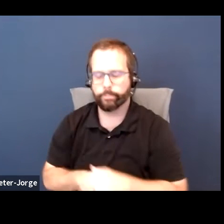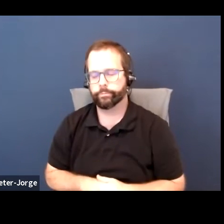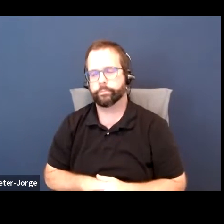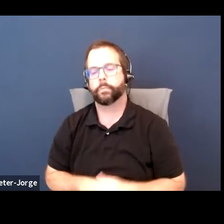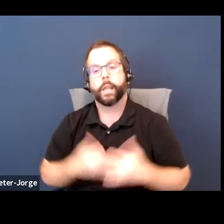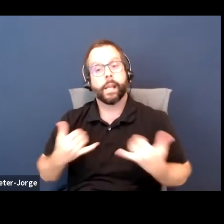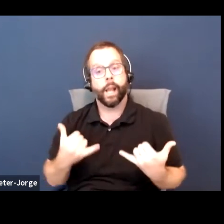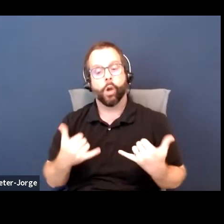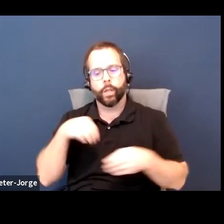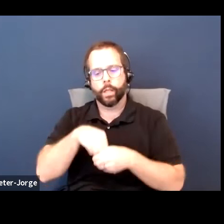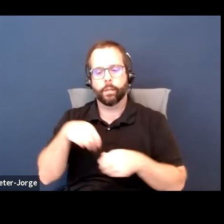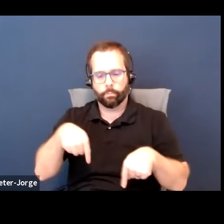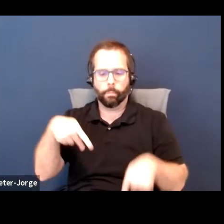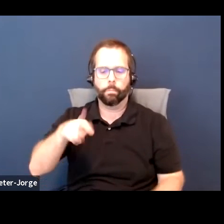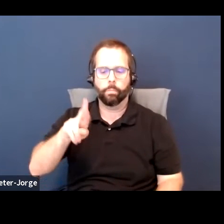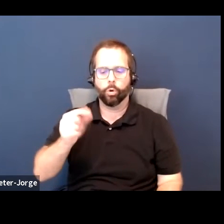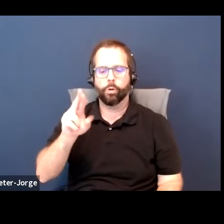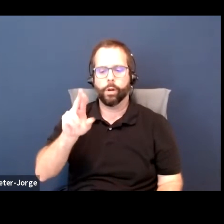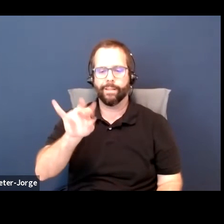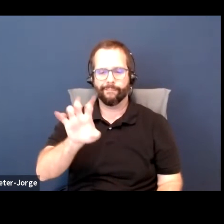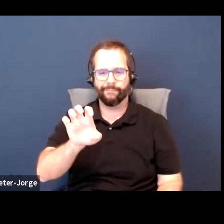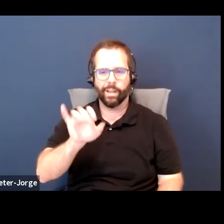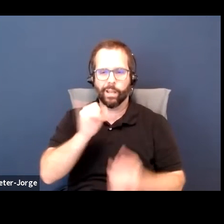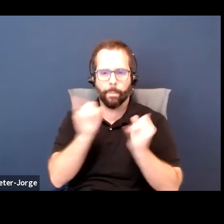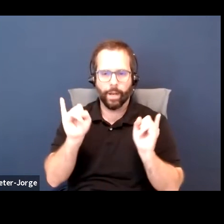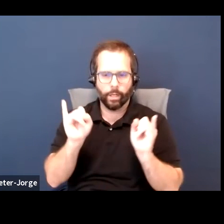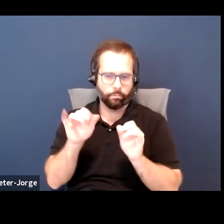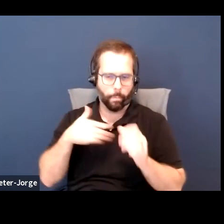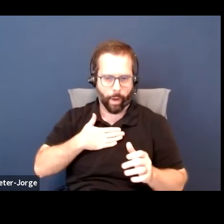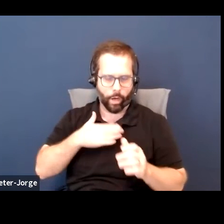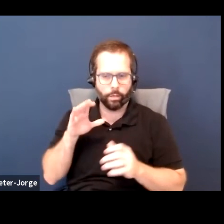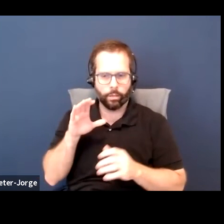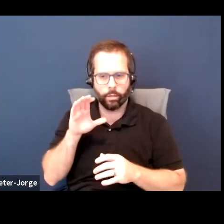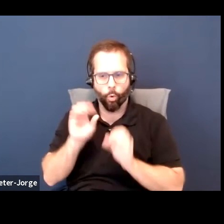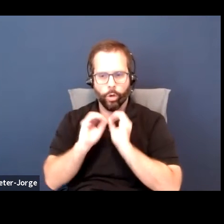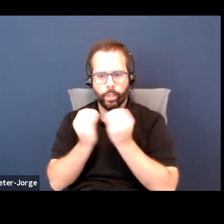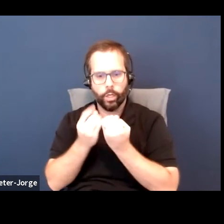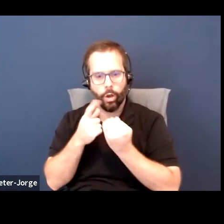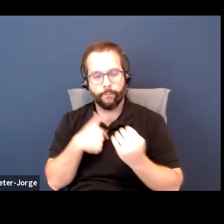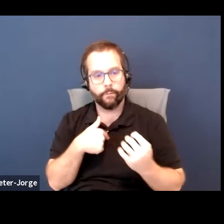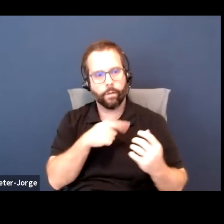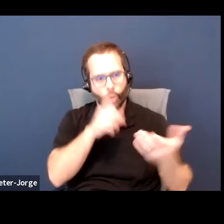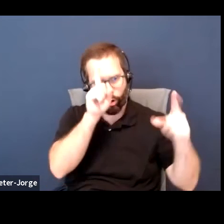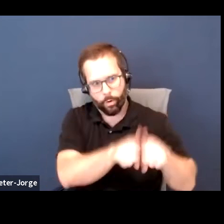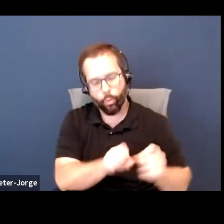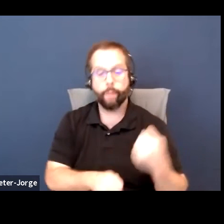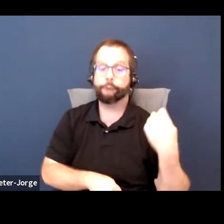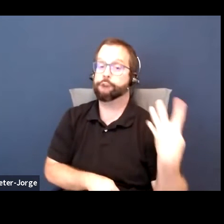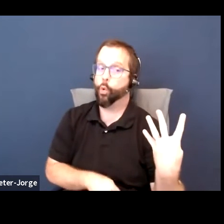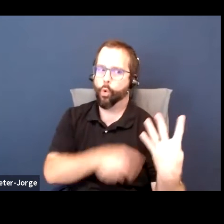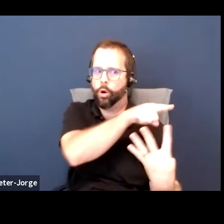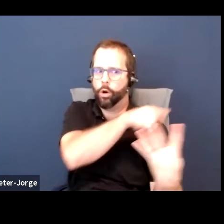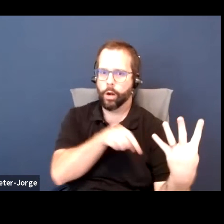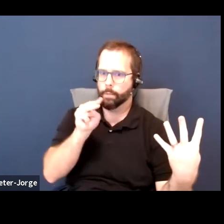Progressive Independence has agreements with 4 of the 4 MCOs who've applied. We're going through another round